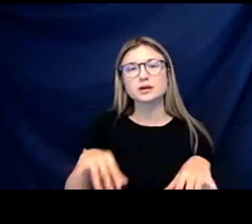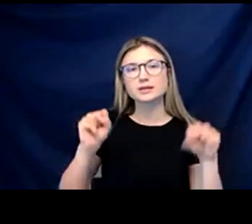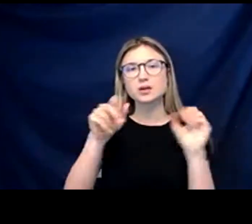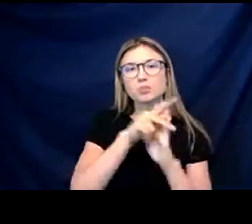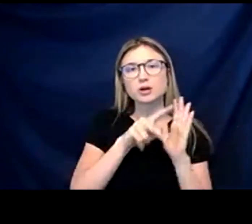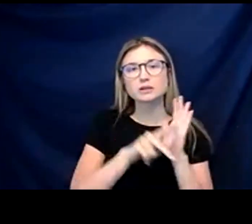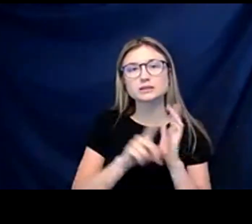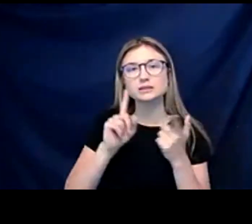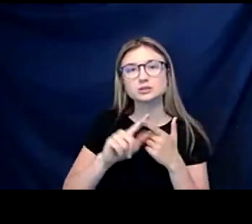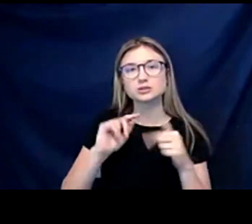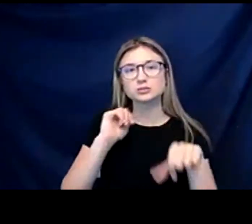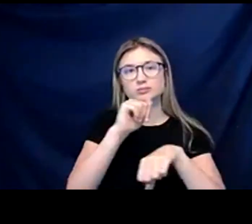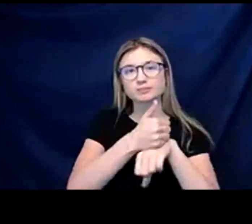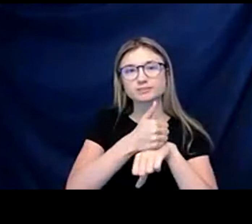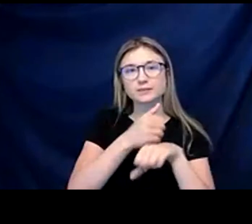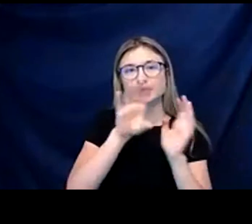cameras in certain schools.